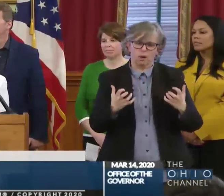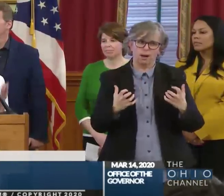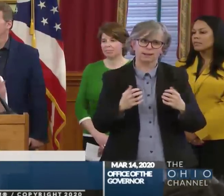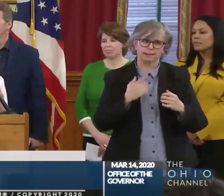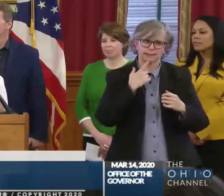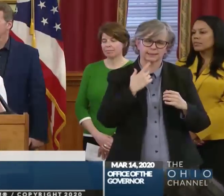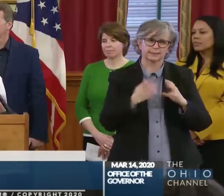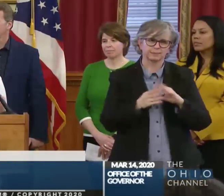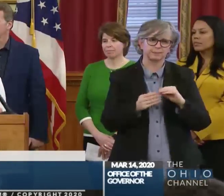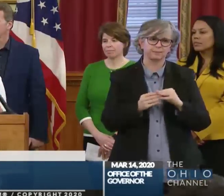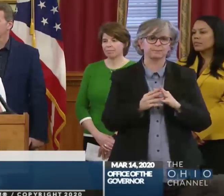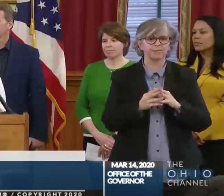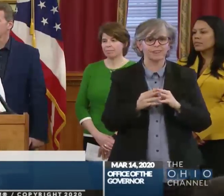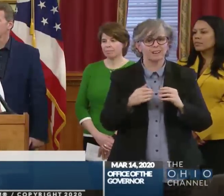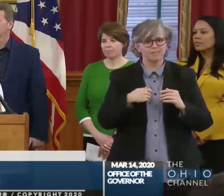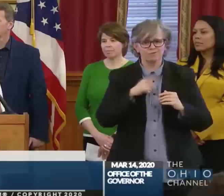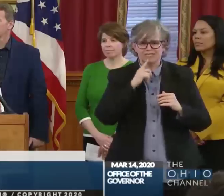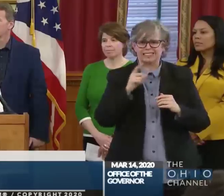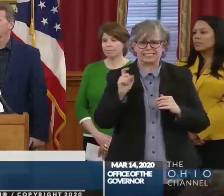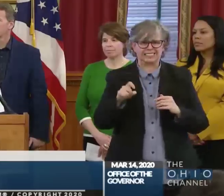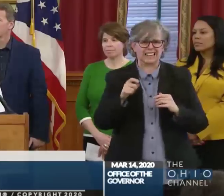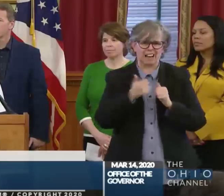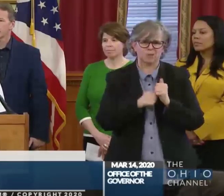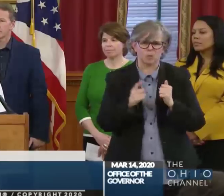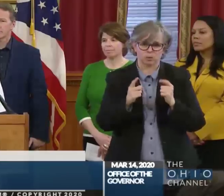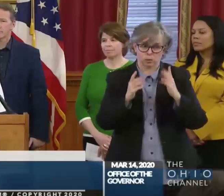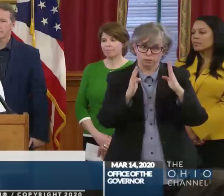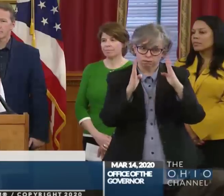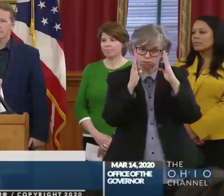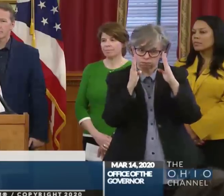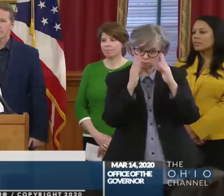need everyone to sort of focus on this now,